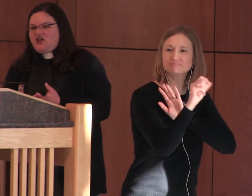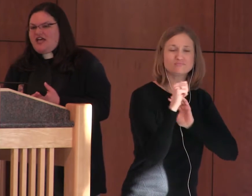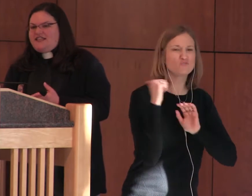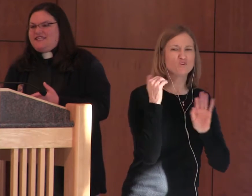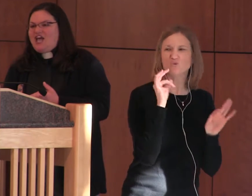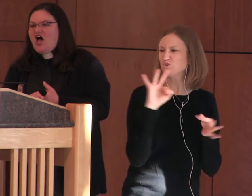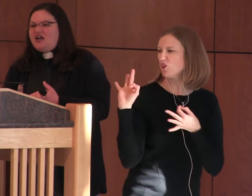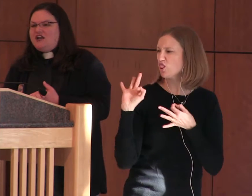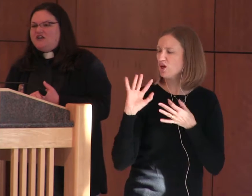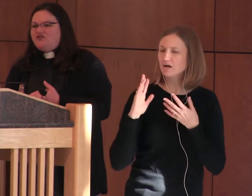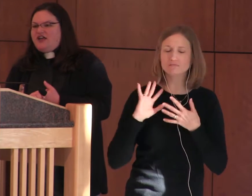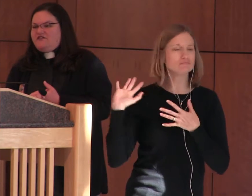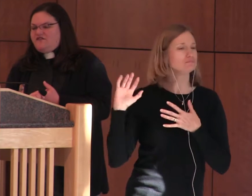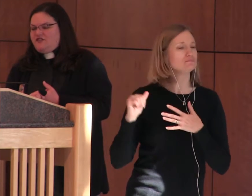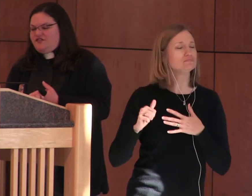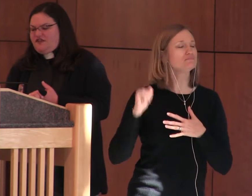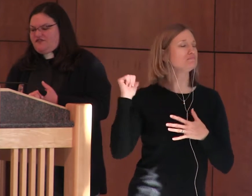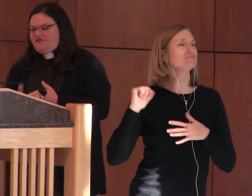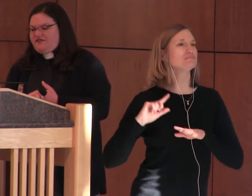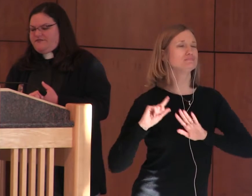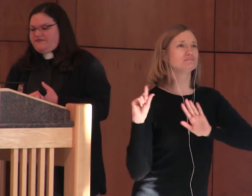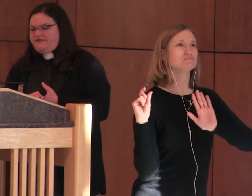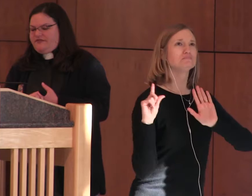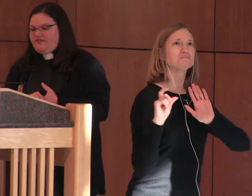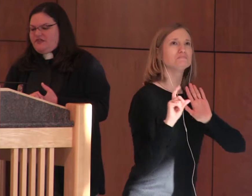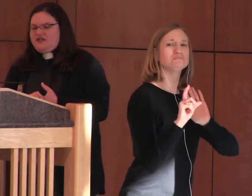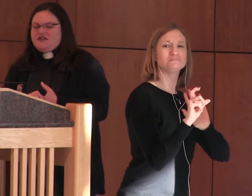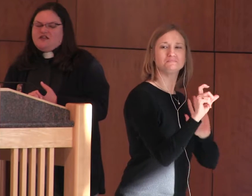to look at the ungrateful thief.